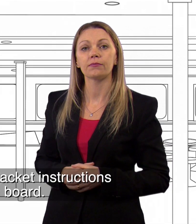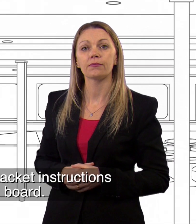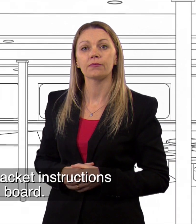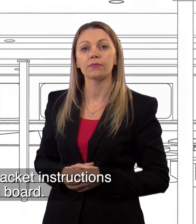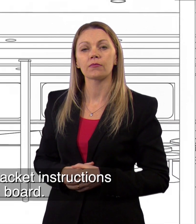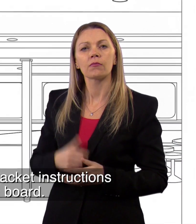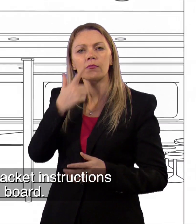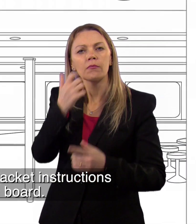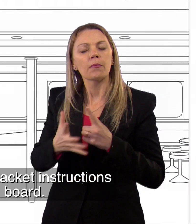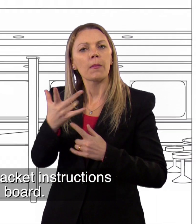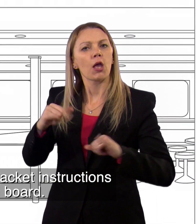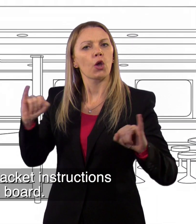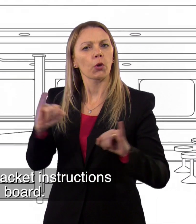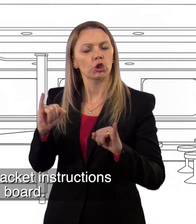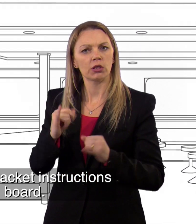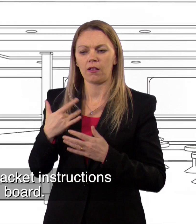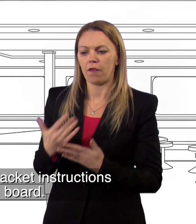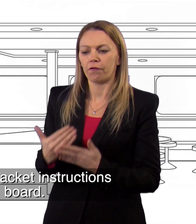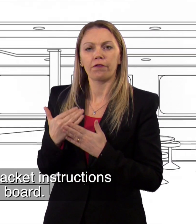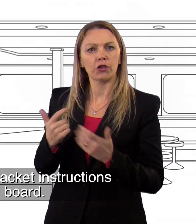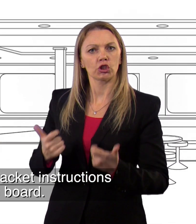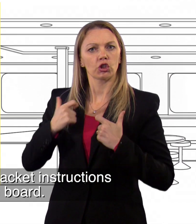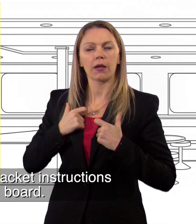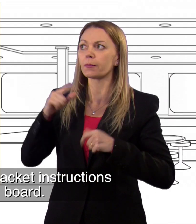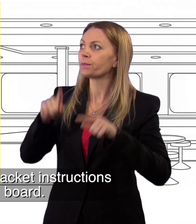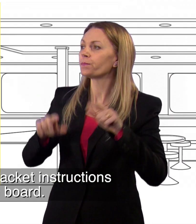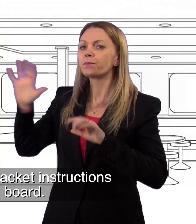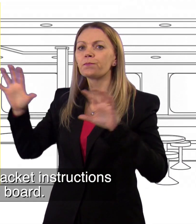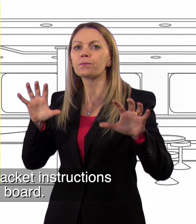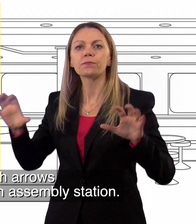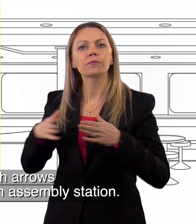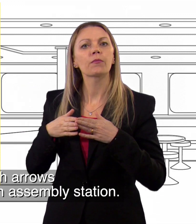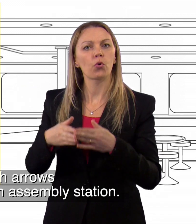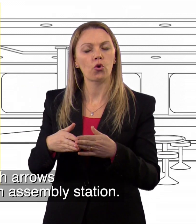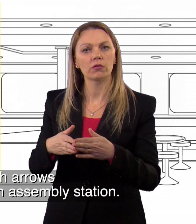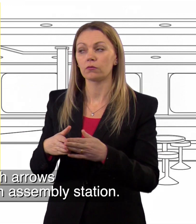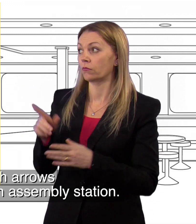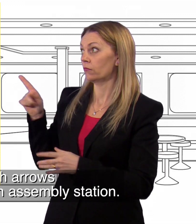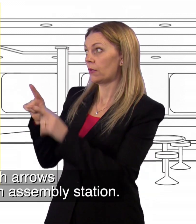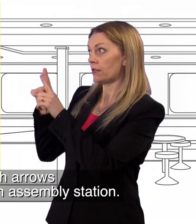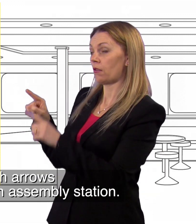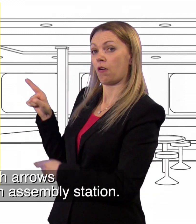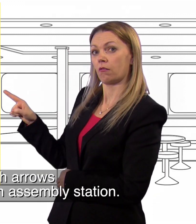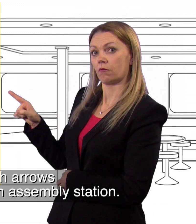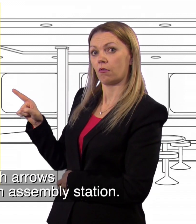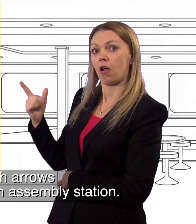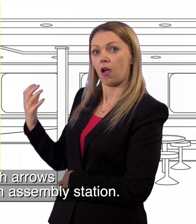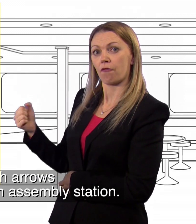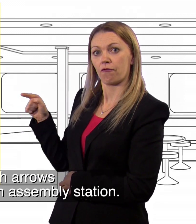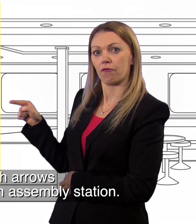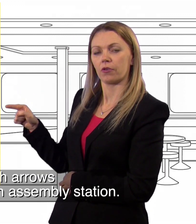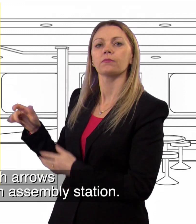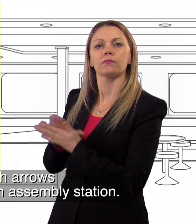You can find emergency and life jacket instructions at several points on board. A green and white sign with arrows pointing